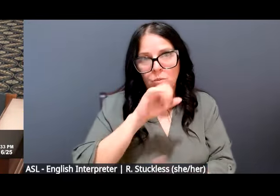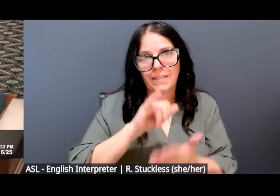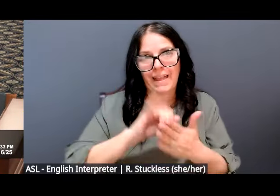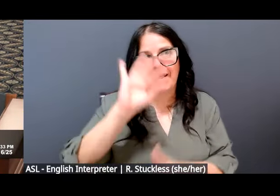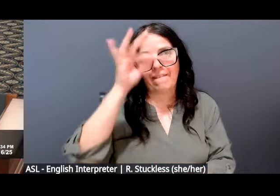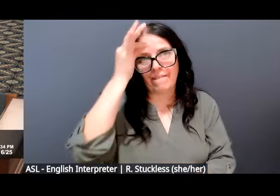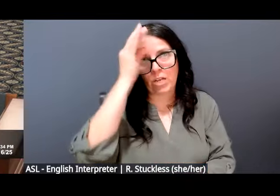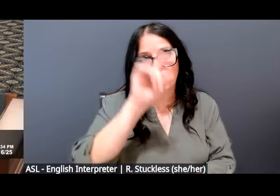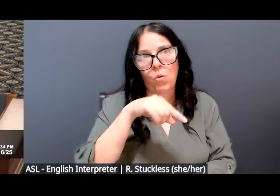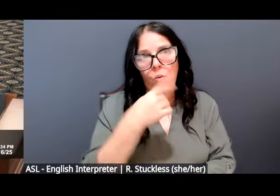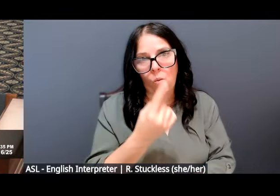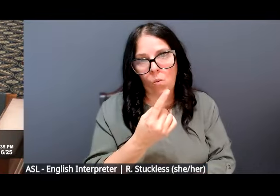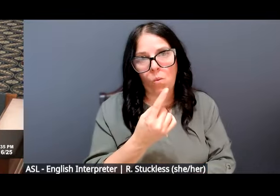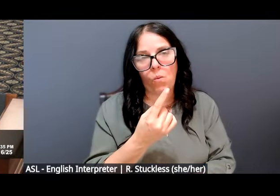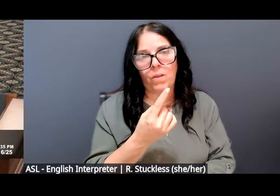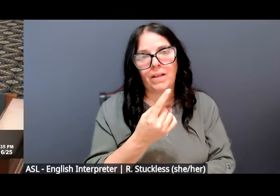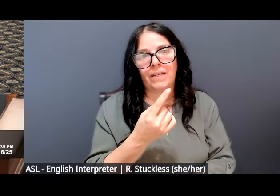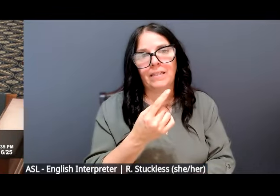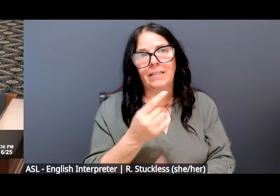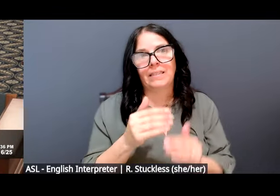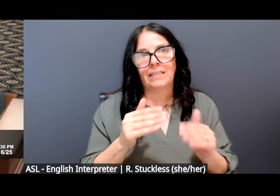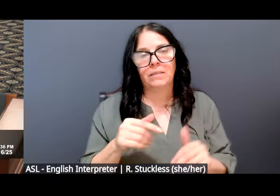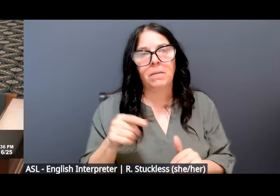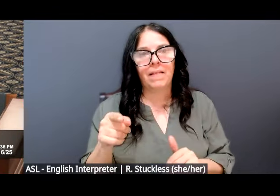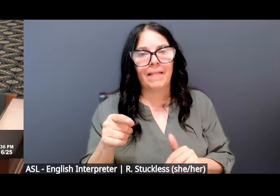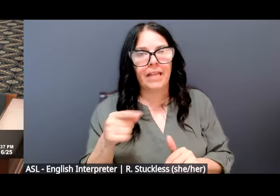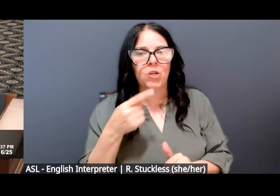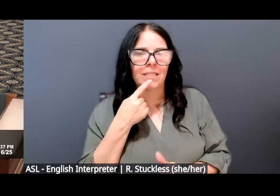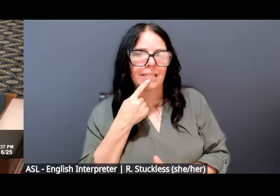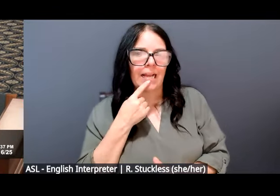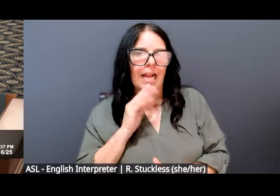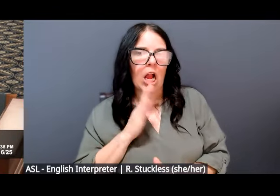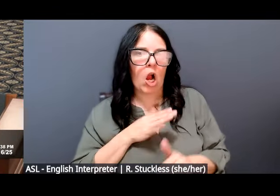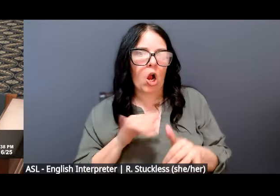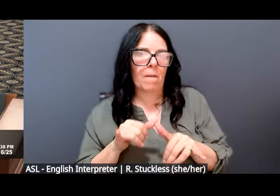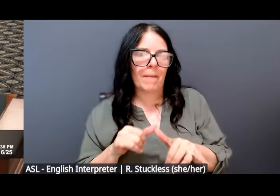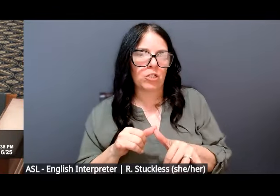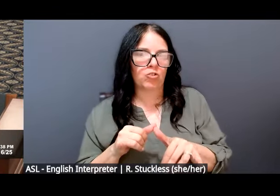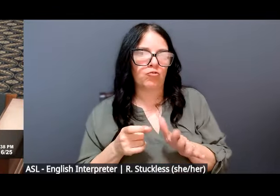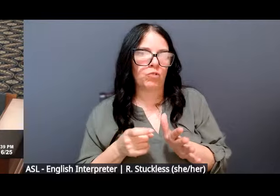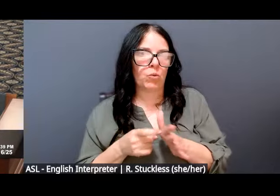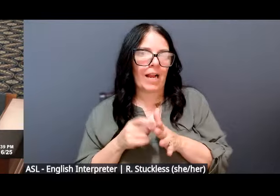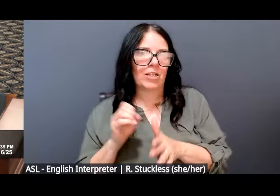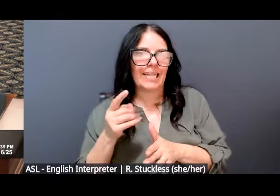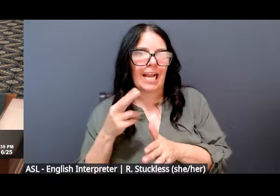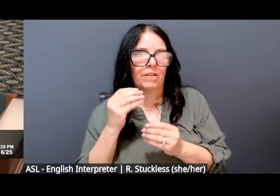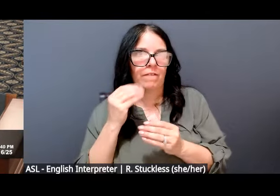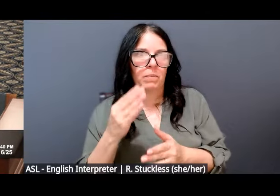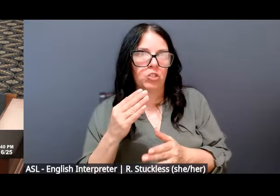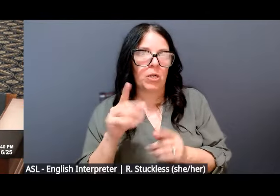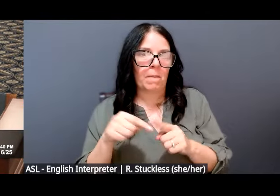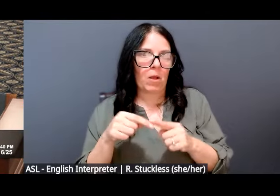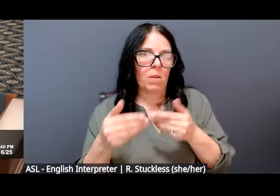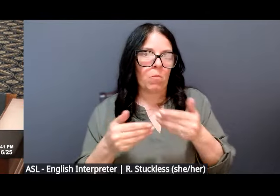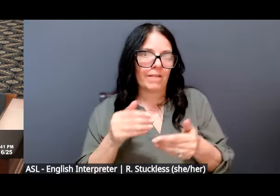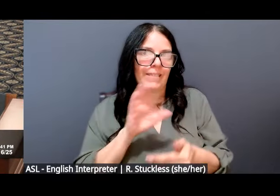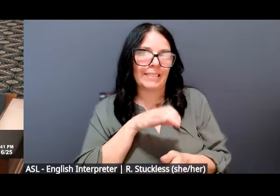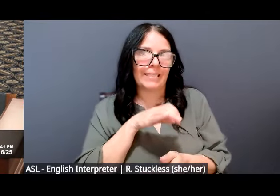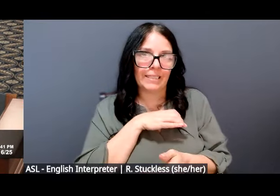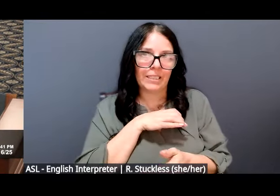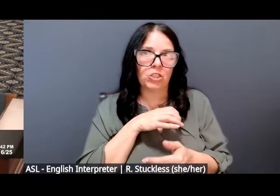under reporting, it says, our measures requires extra information about the progress of citizenship checking, including a breakdown